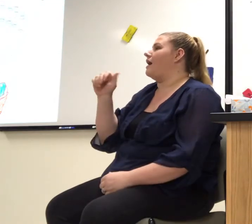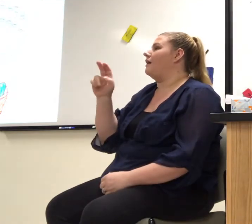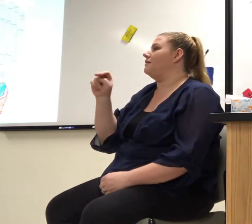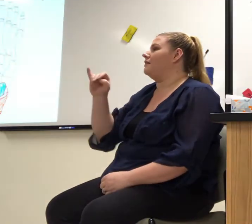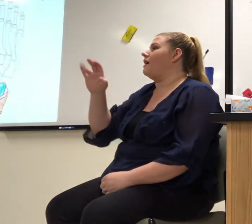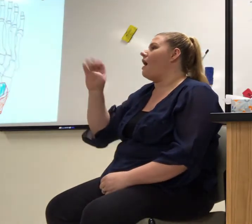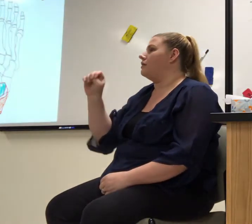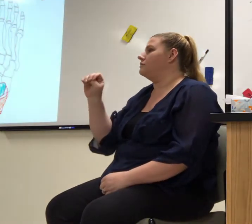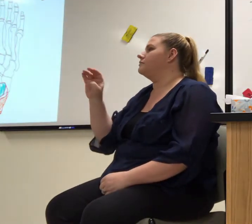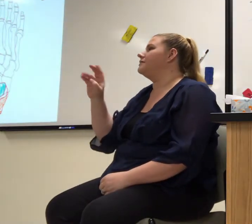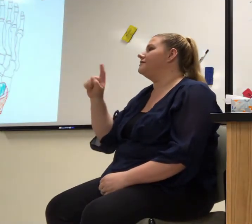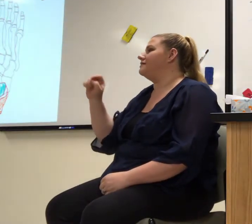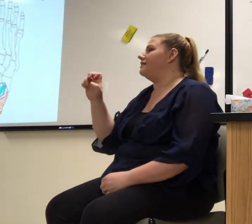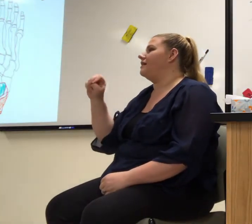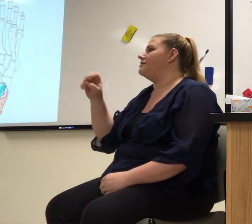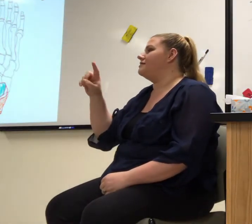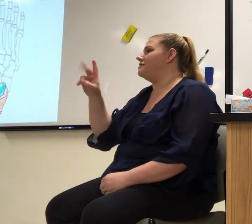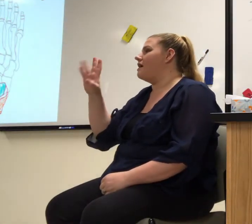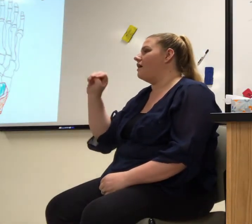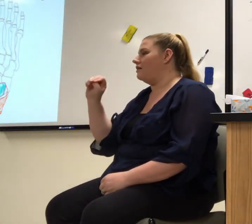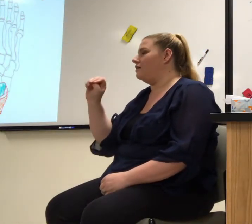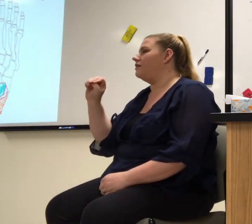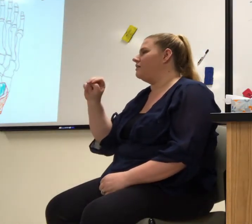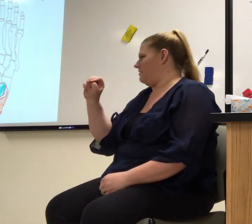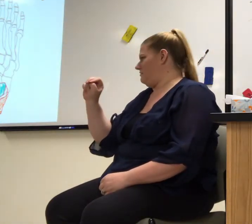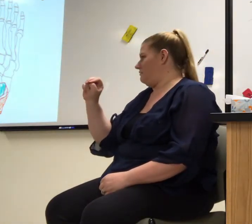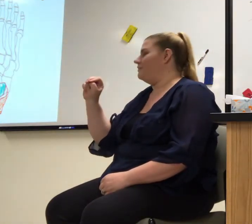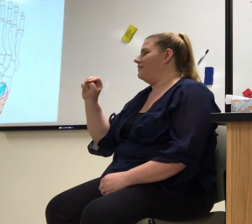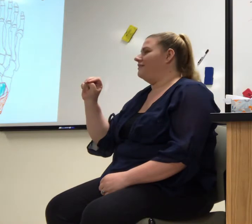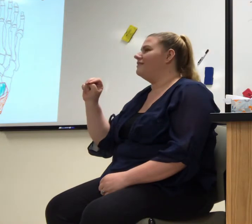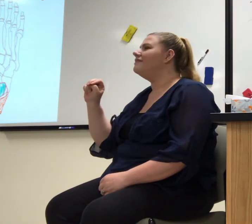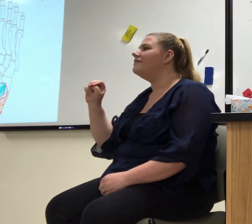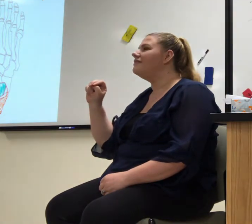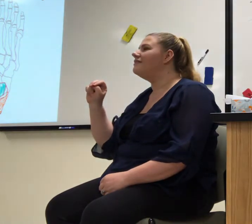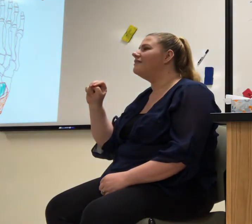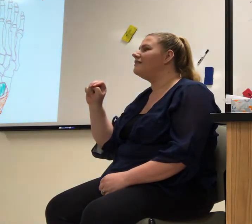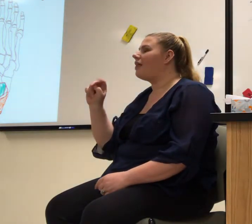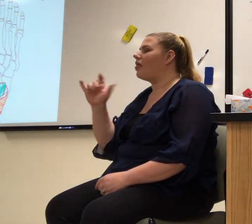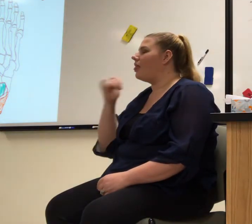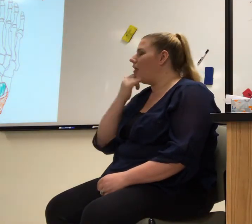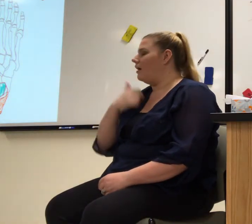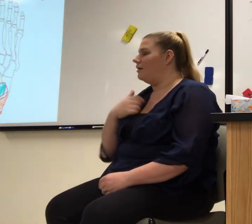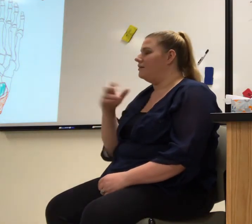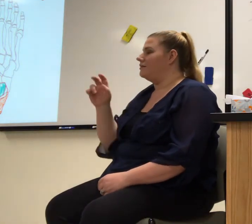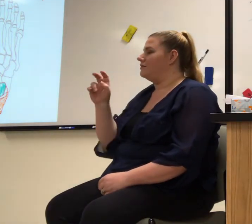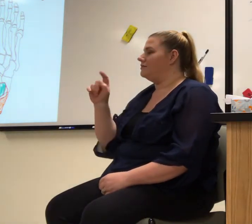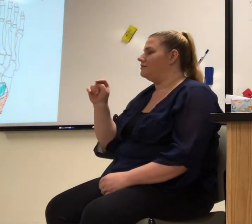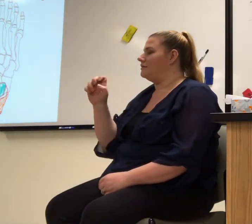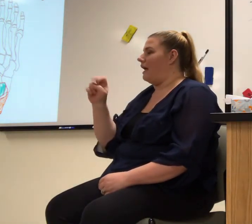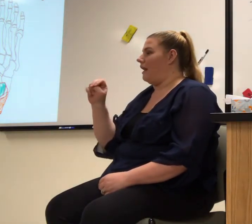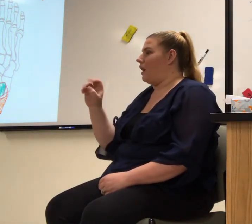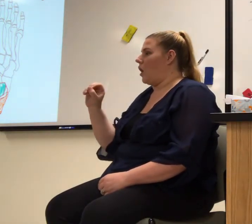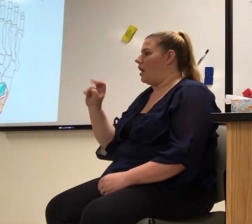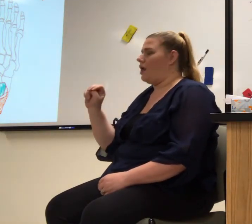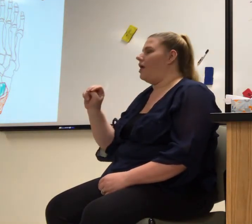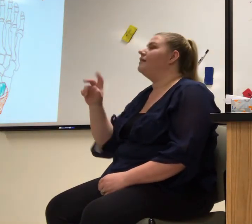Name the tendon after the bone it inserts on. I'm sorry, tendon, not tendon.